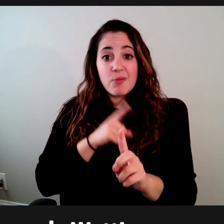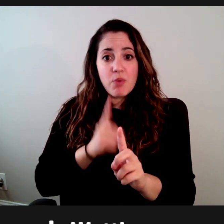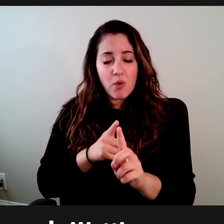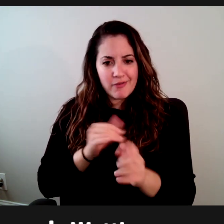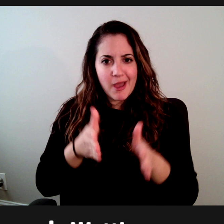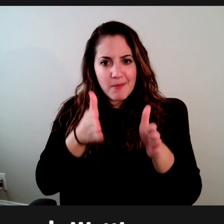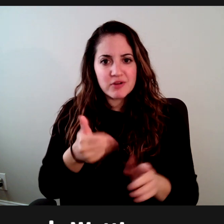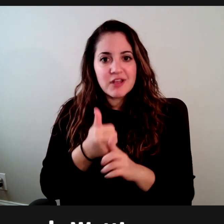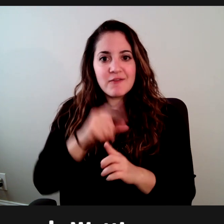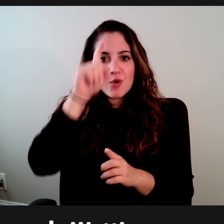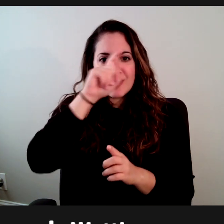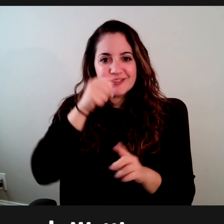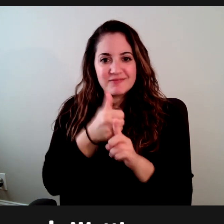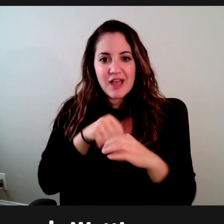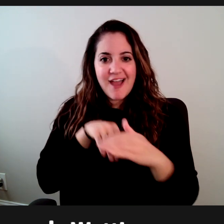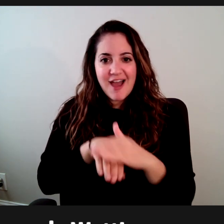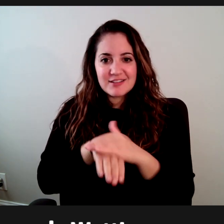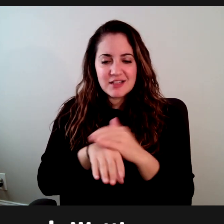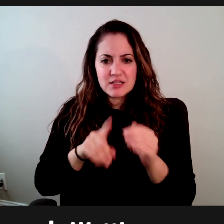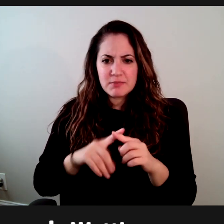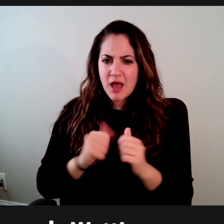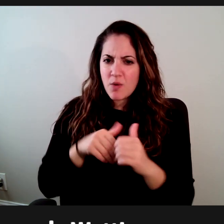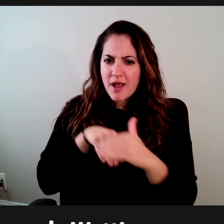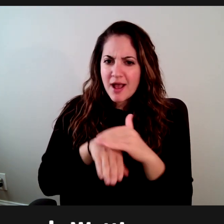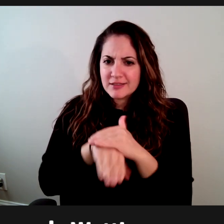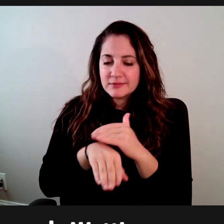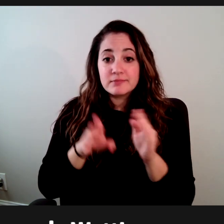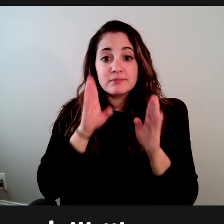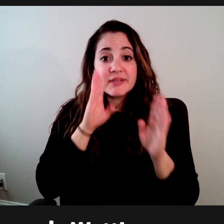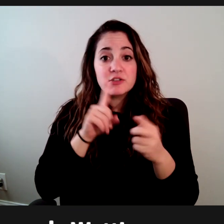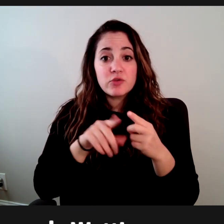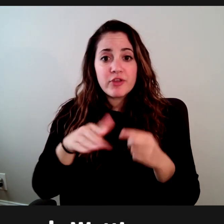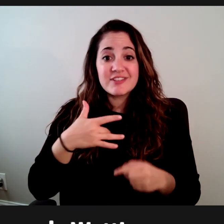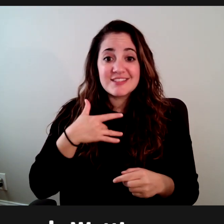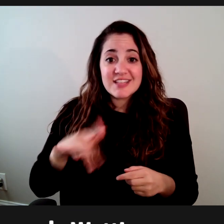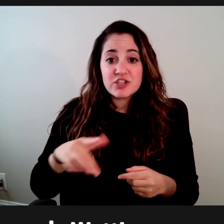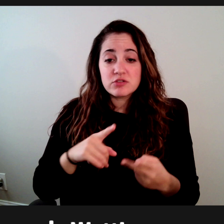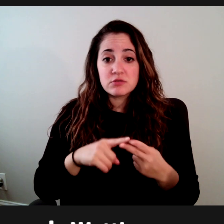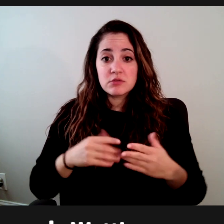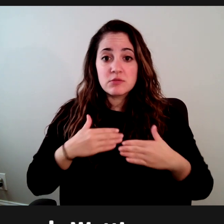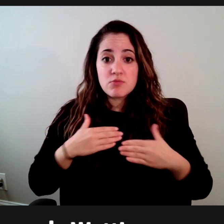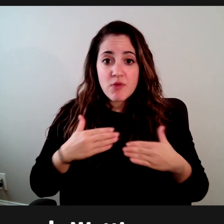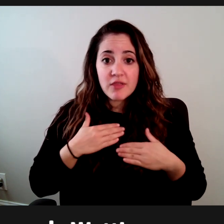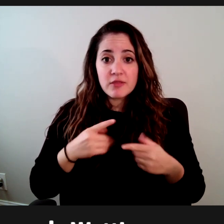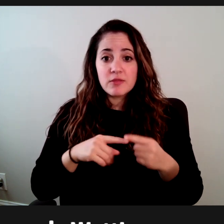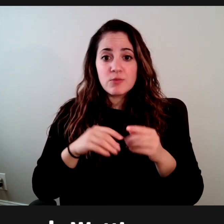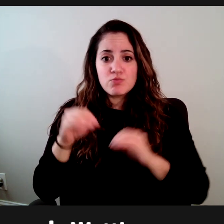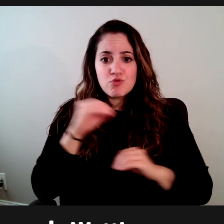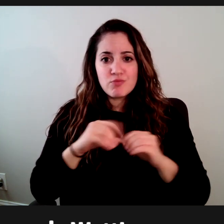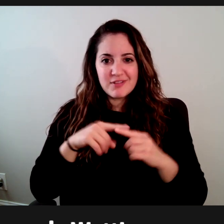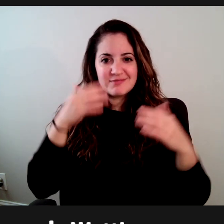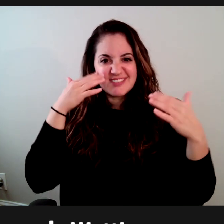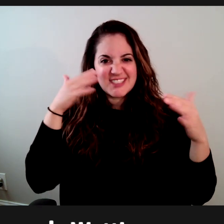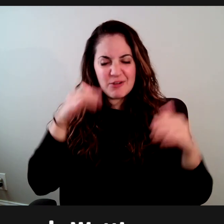there that they can access by tuning into sensation, tuning into breath, movement,